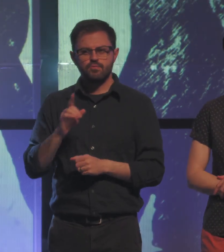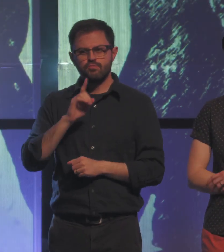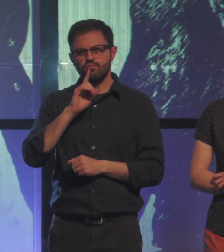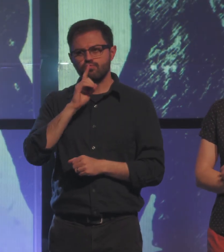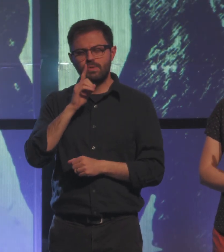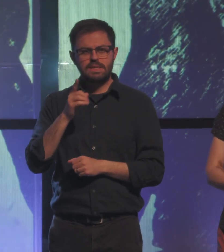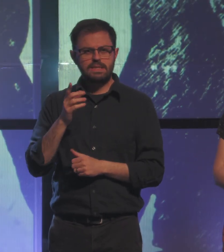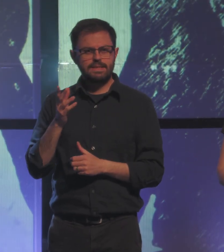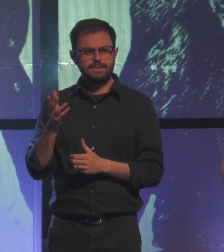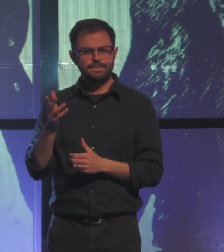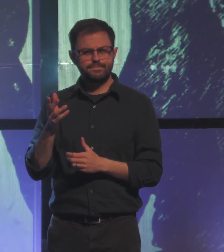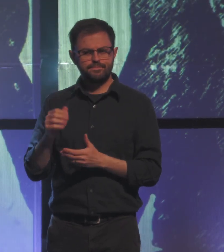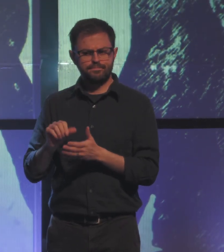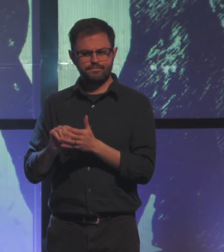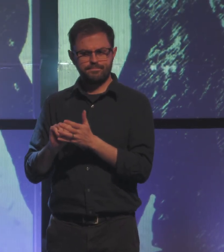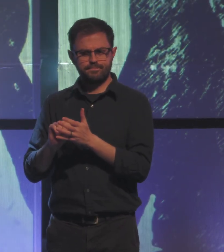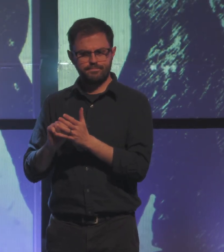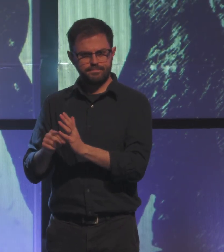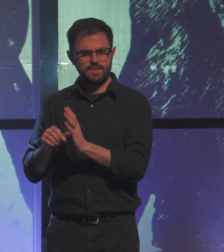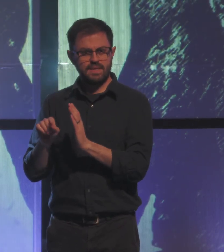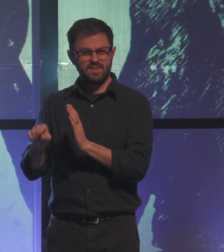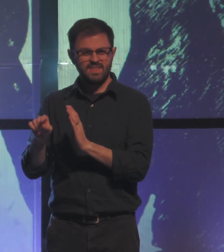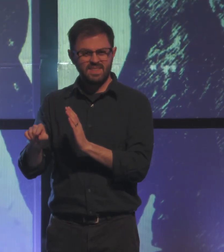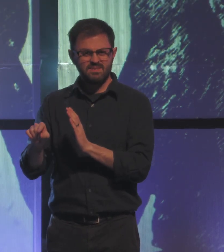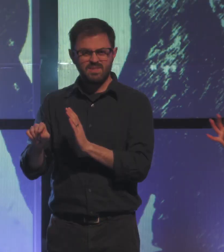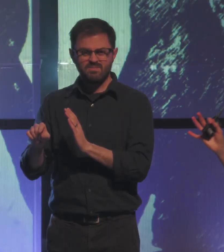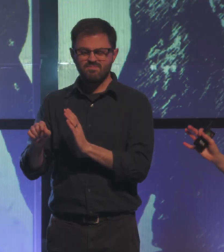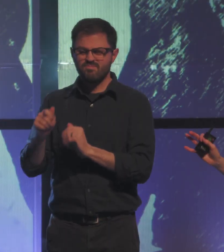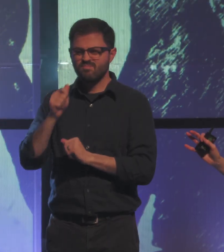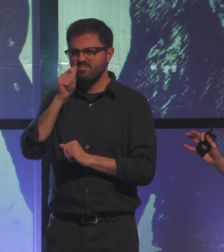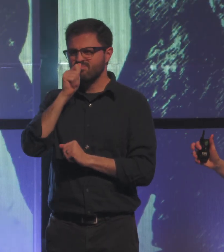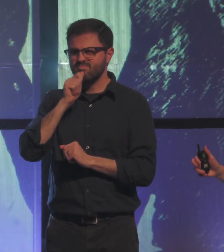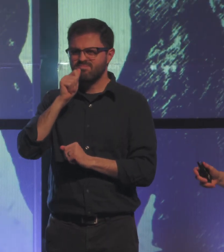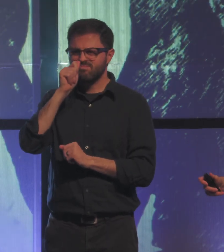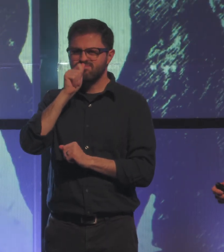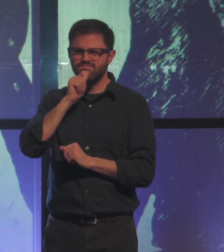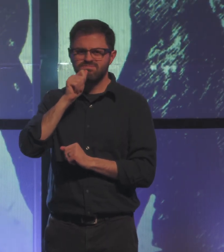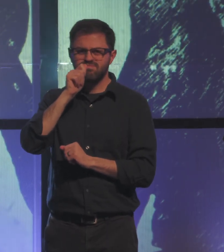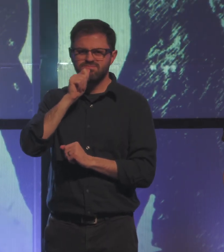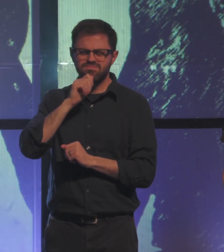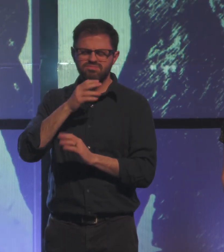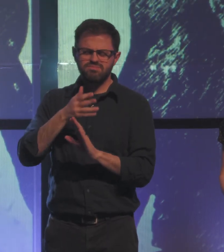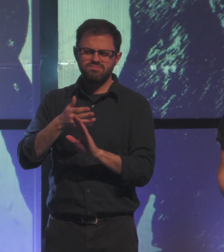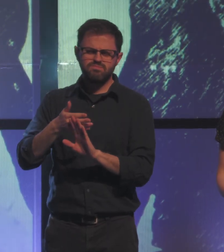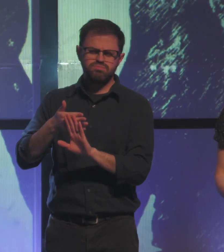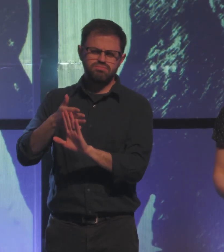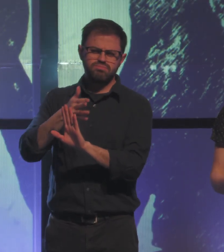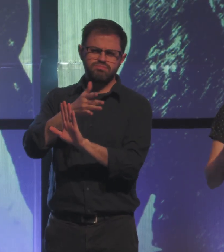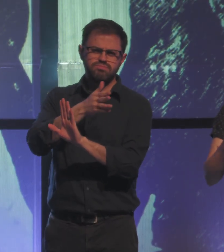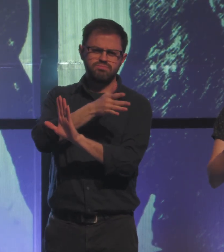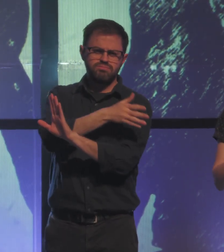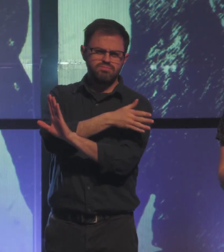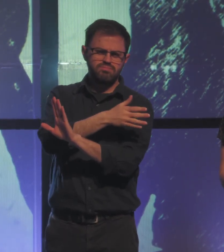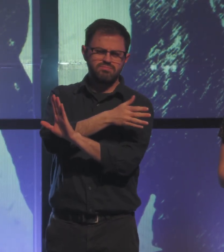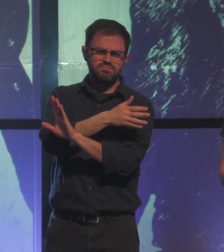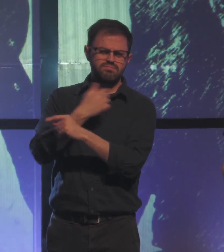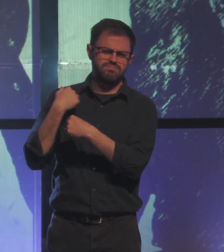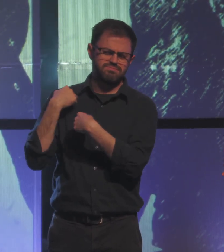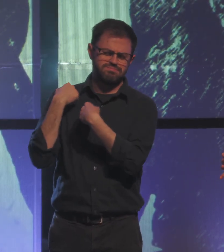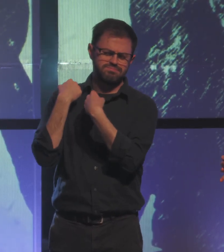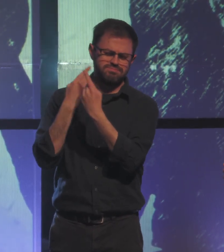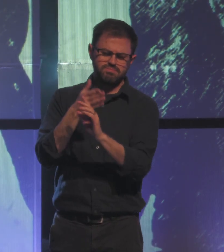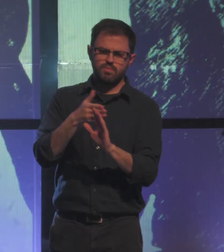this idea that Bartimaeus was suffering far before Jesus arrived. Notice